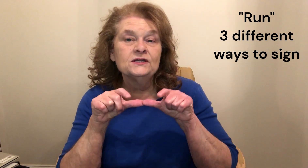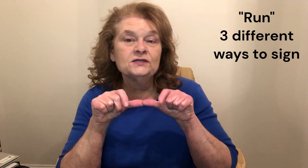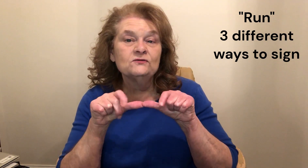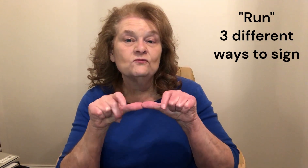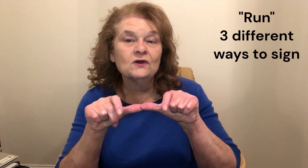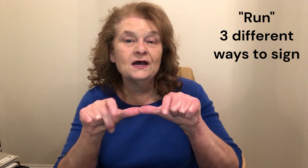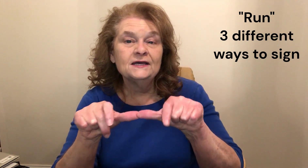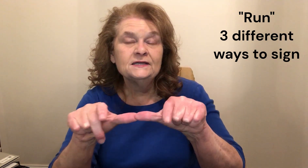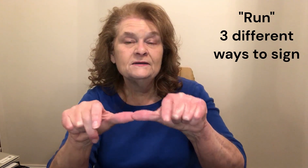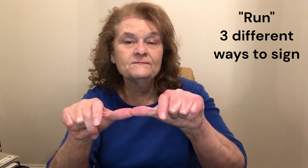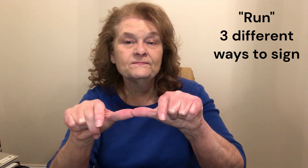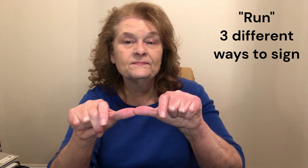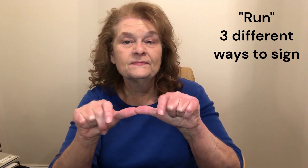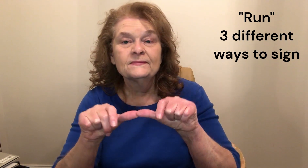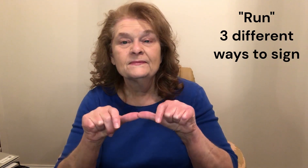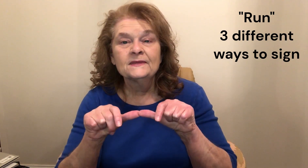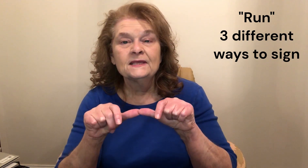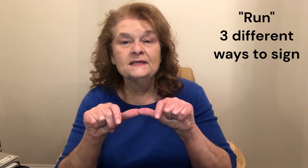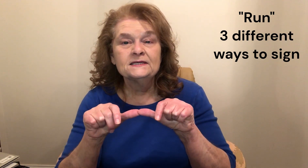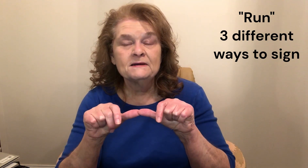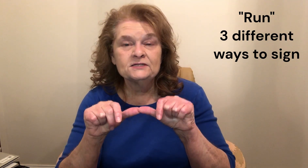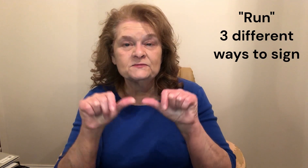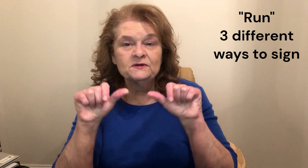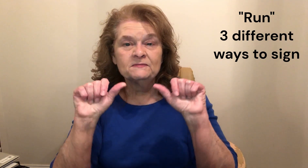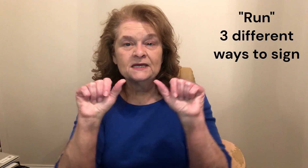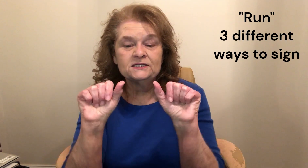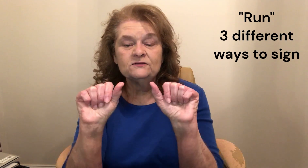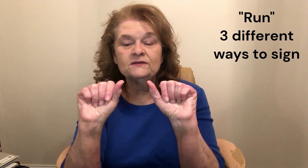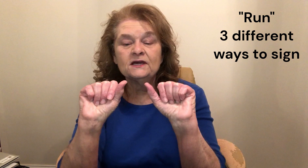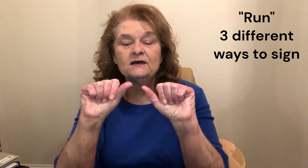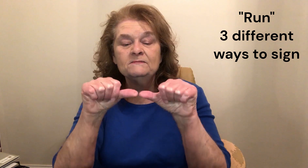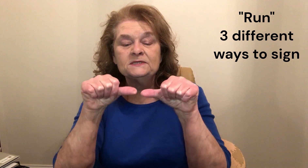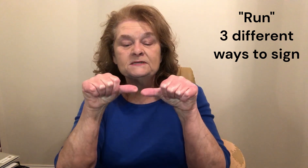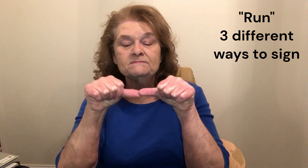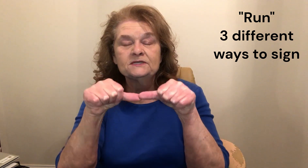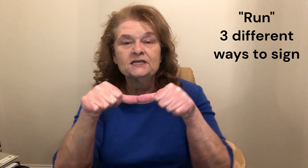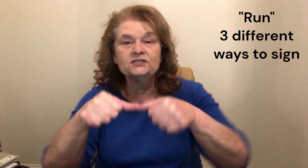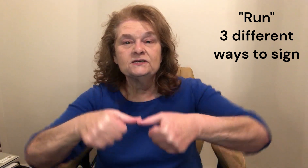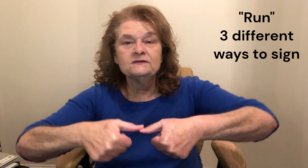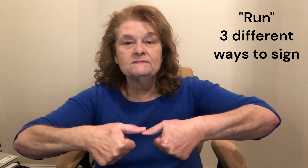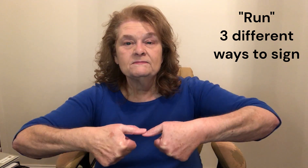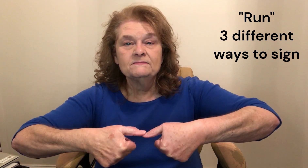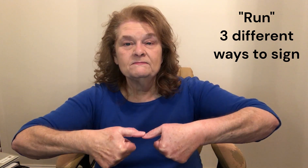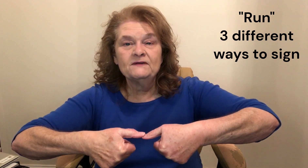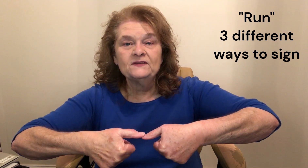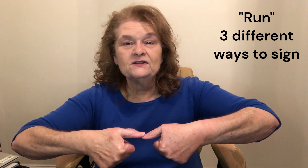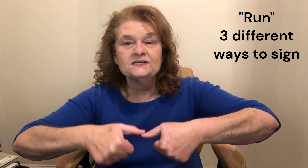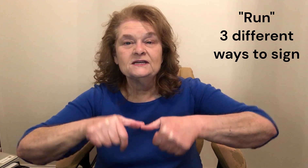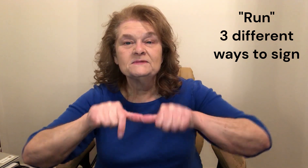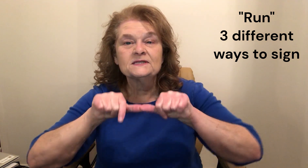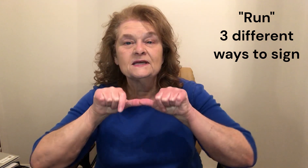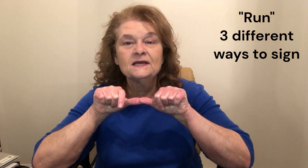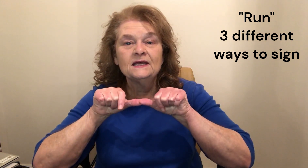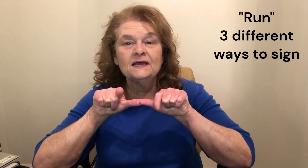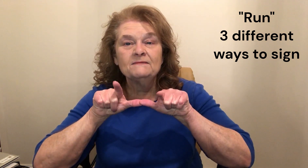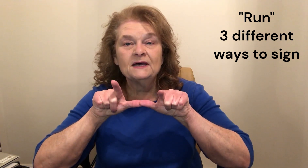do run. I'll just put my 2 thumbs touching my fingertips.